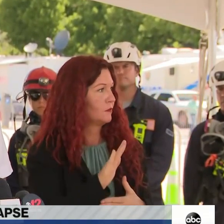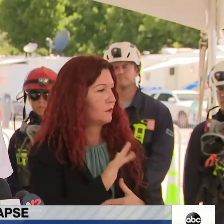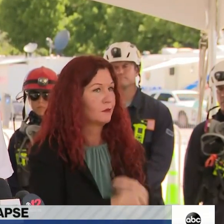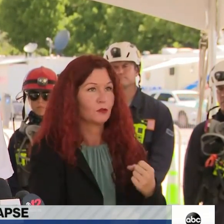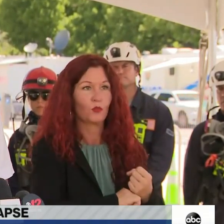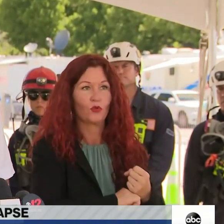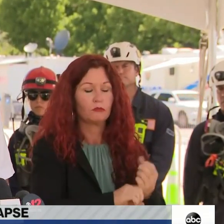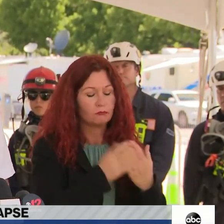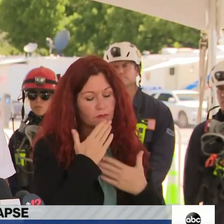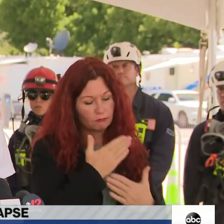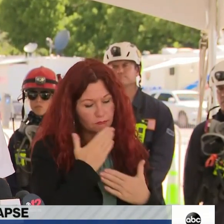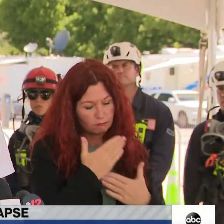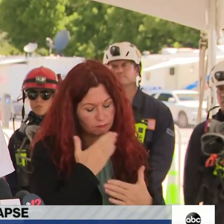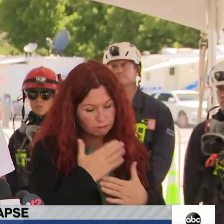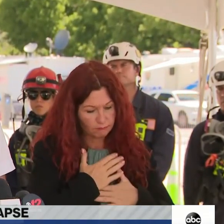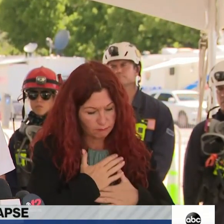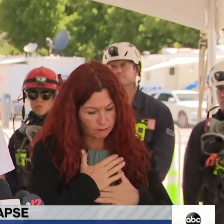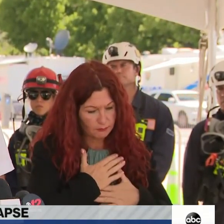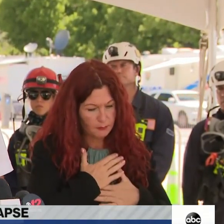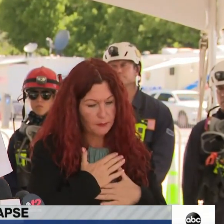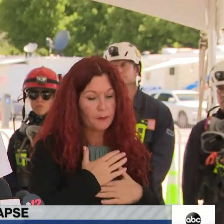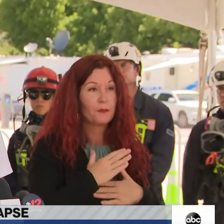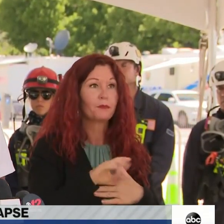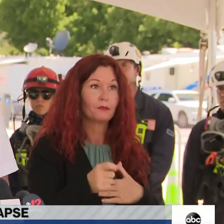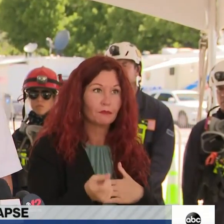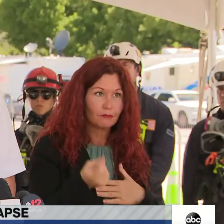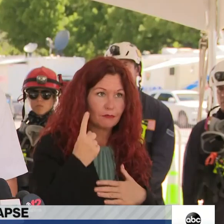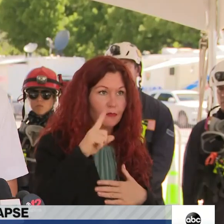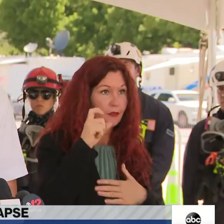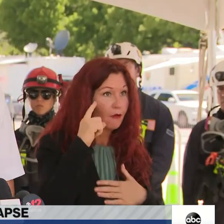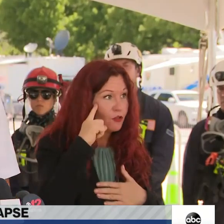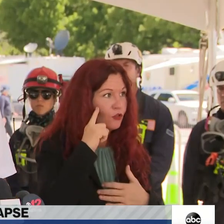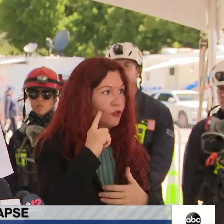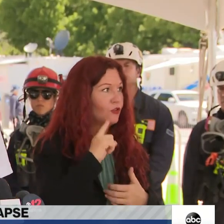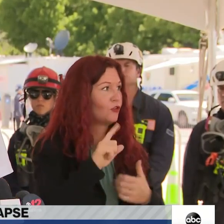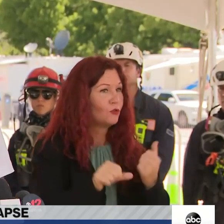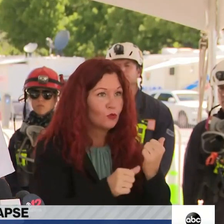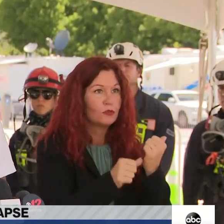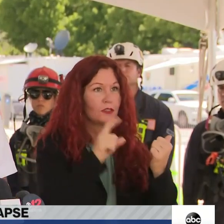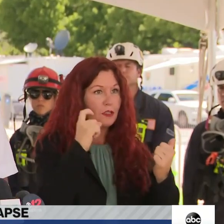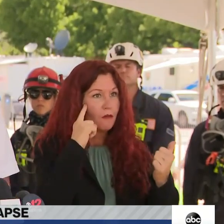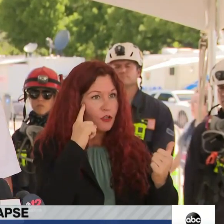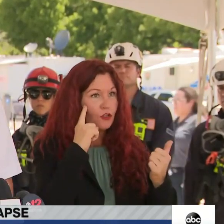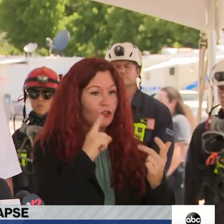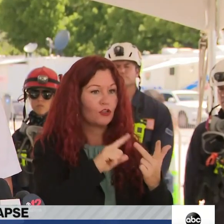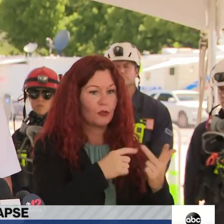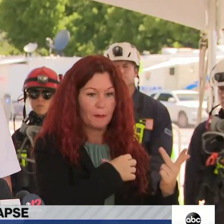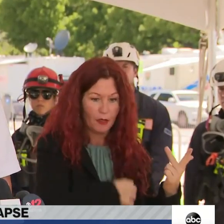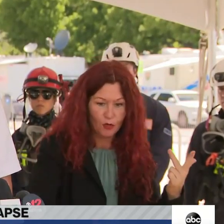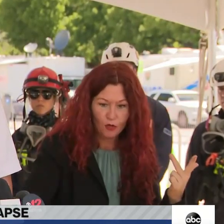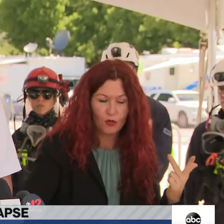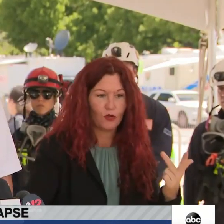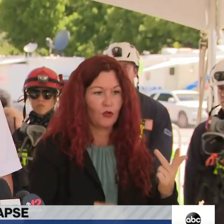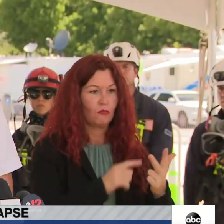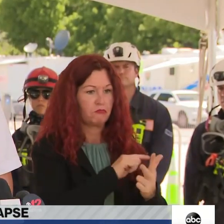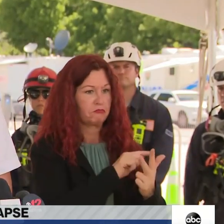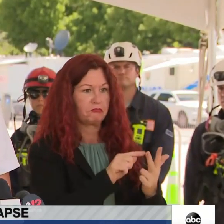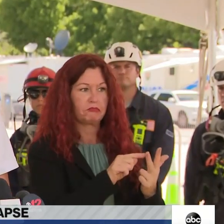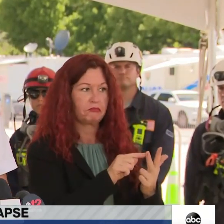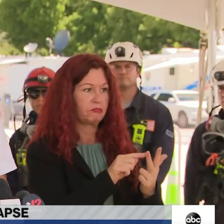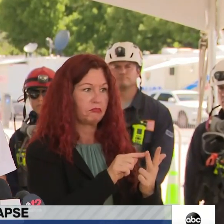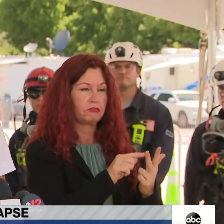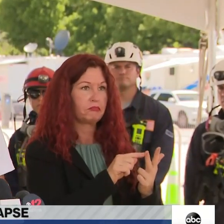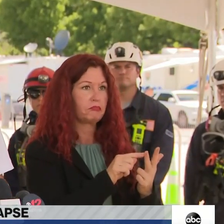It is not lost on me that the governor, the lieutenant governor, and the mayor of Dade County have not